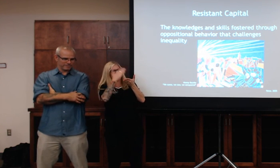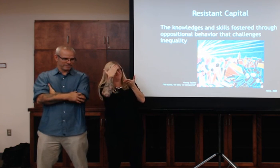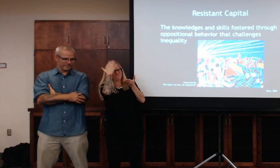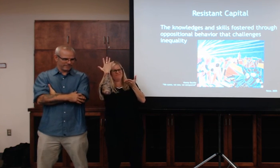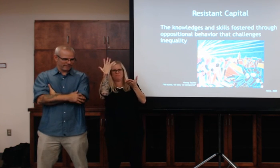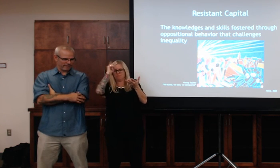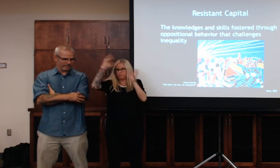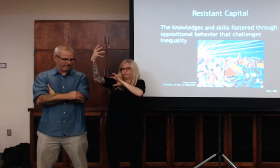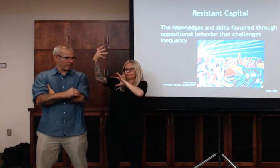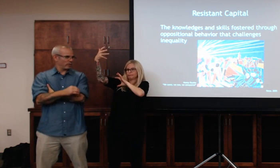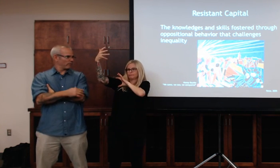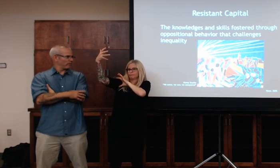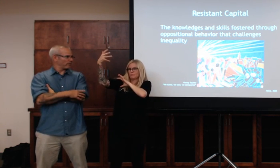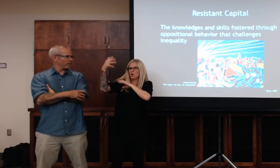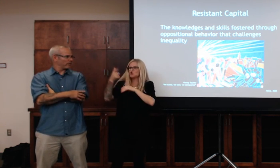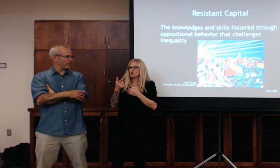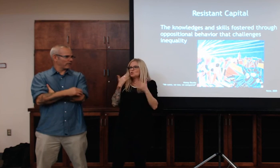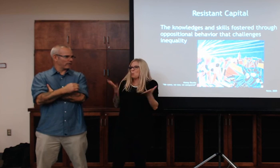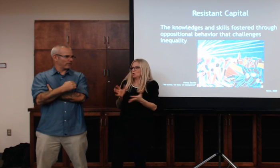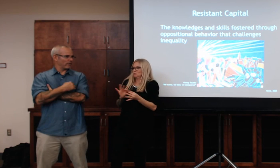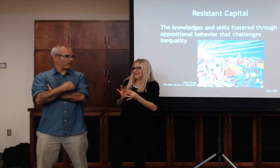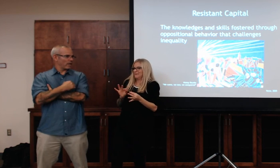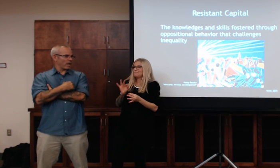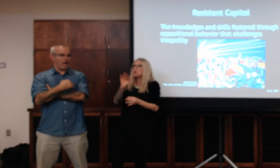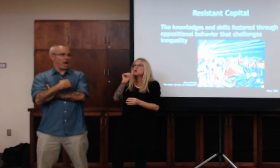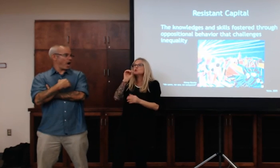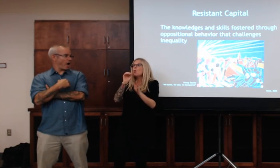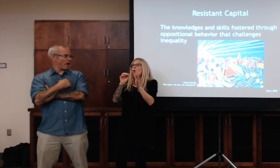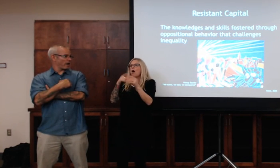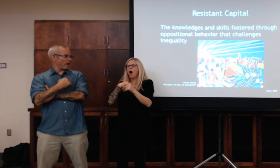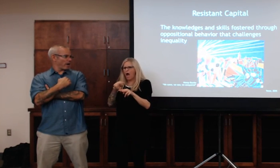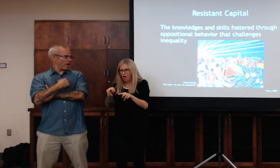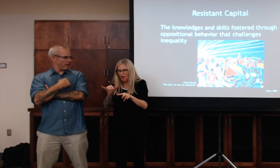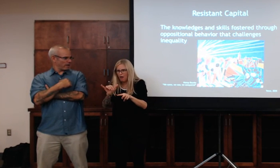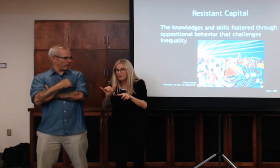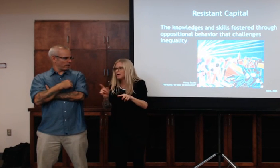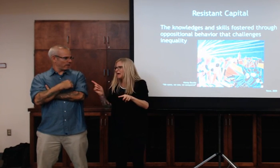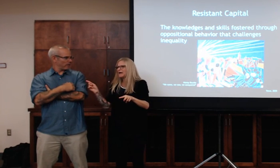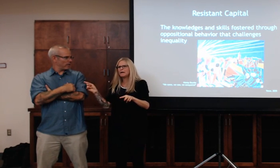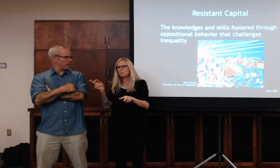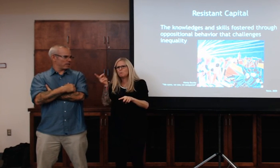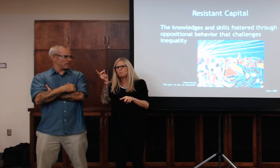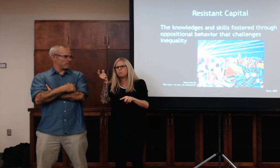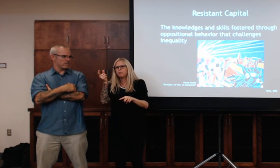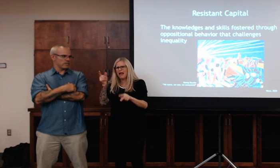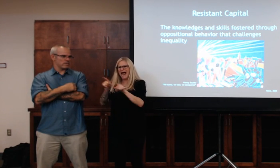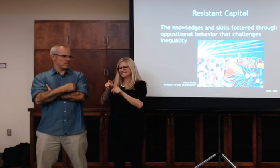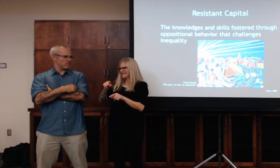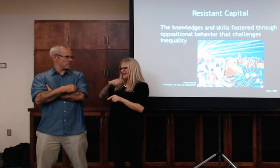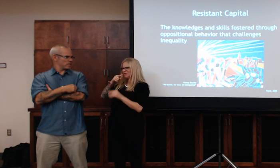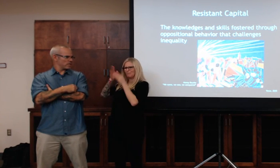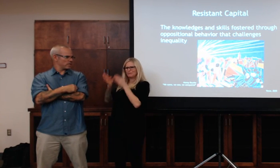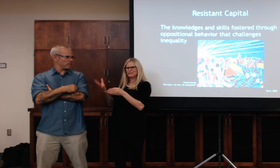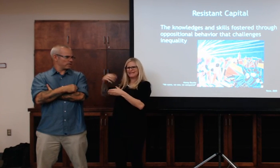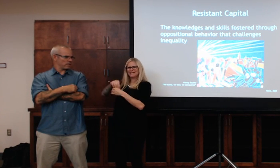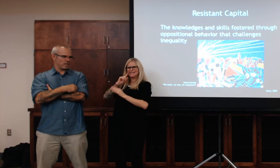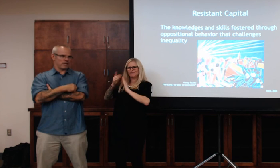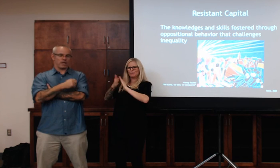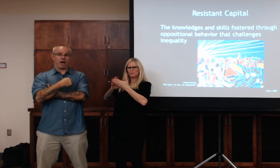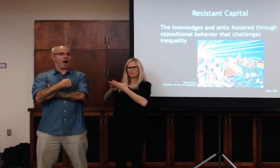I clean my house? She was blown away. She had no idea what to say. Well, I... Immediately, as a hearing person within the deaf